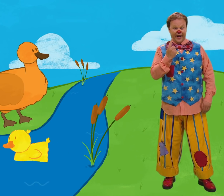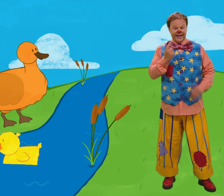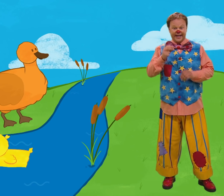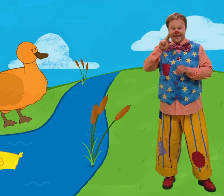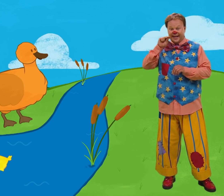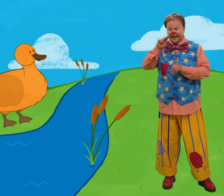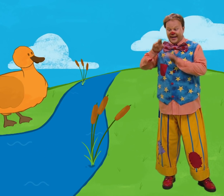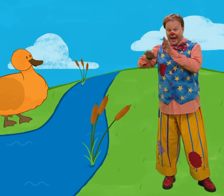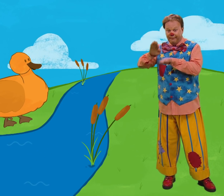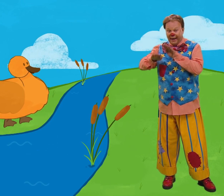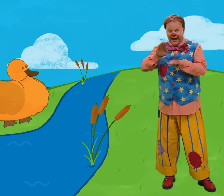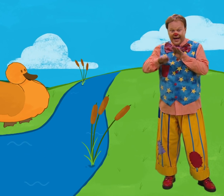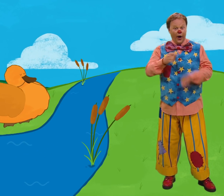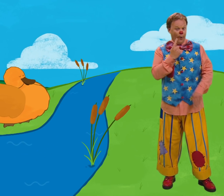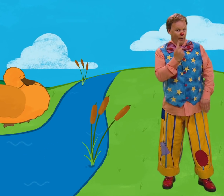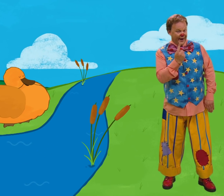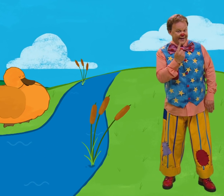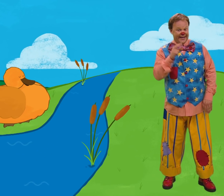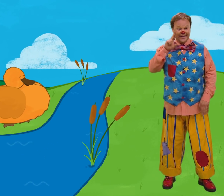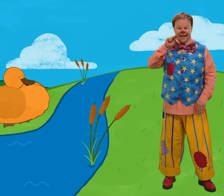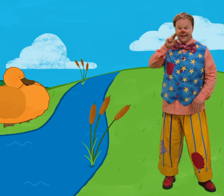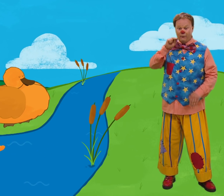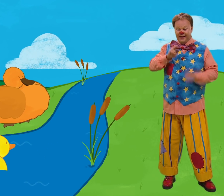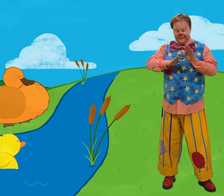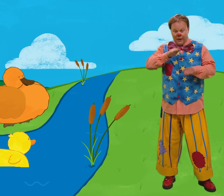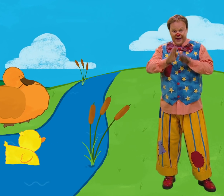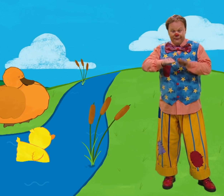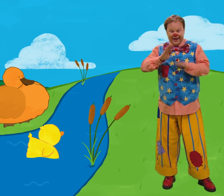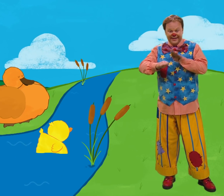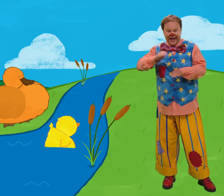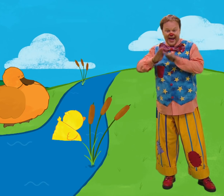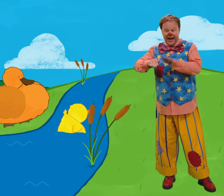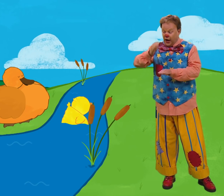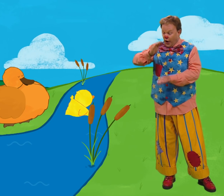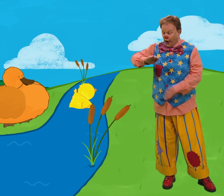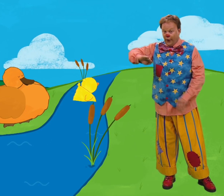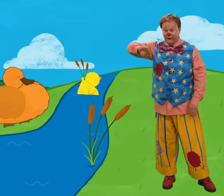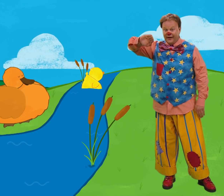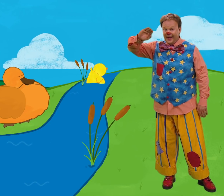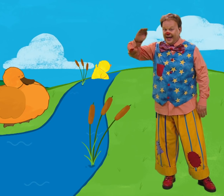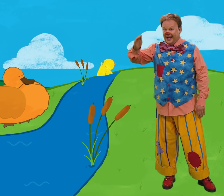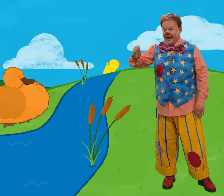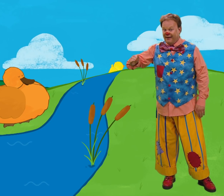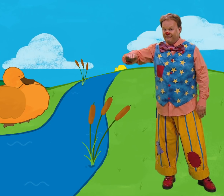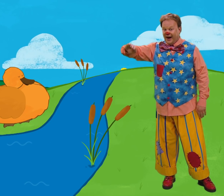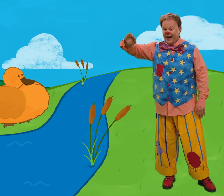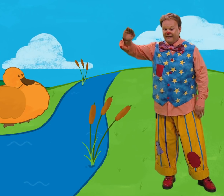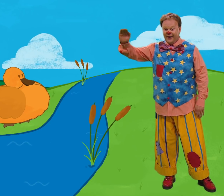one little duck came back. One little duck went swimming one day. Over the hill and far